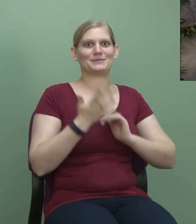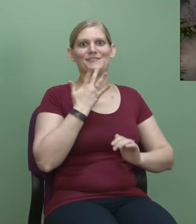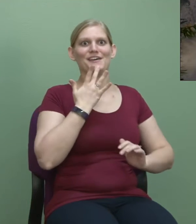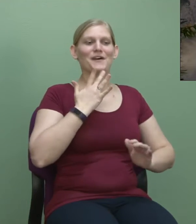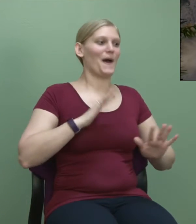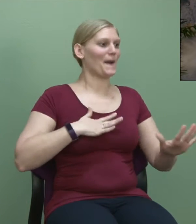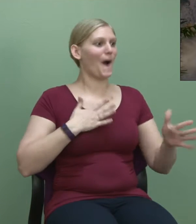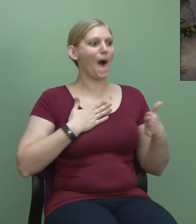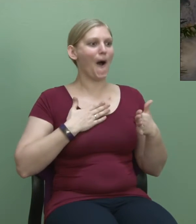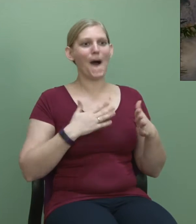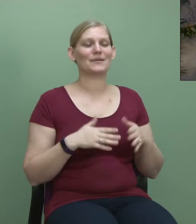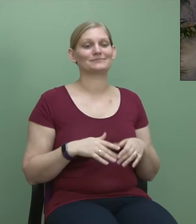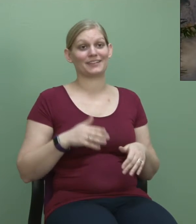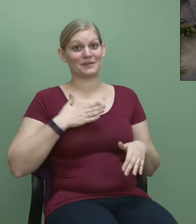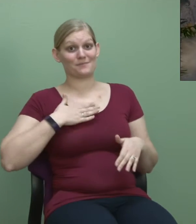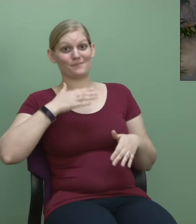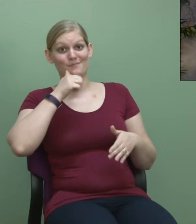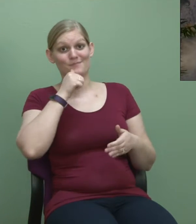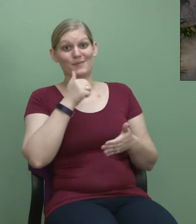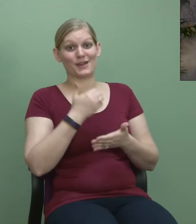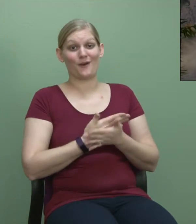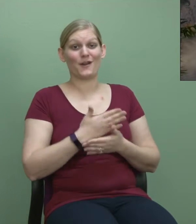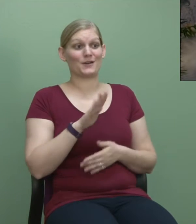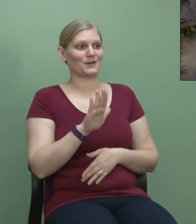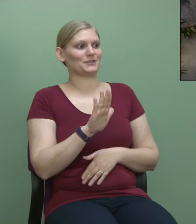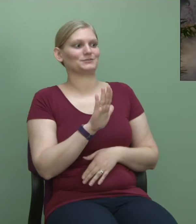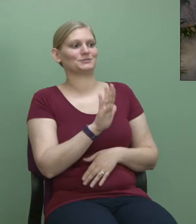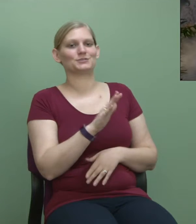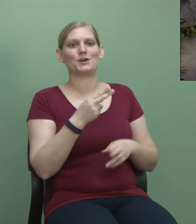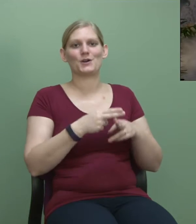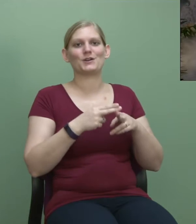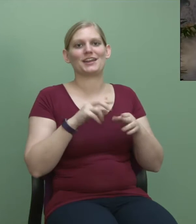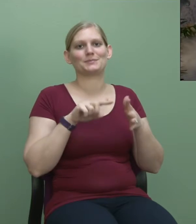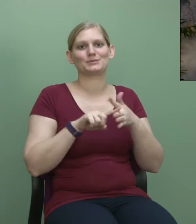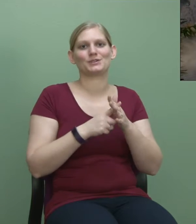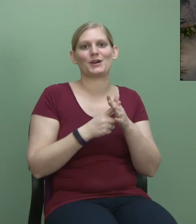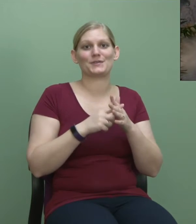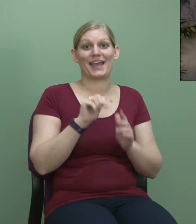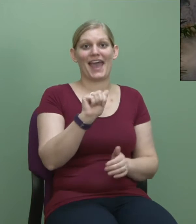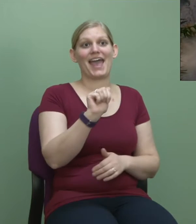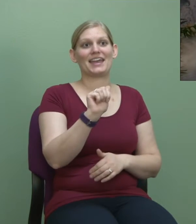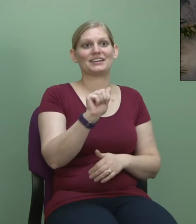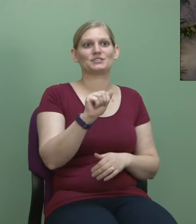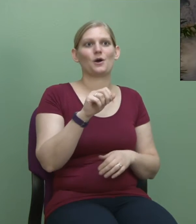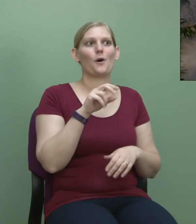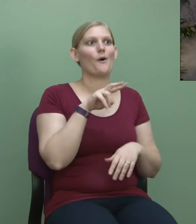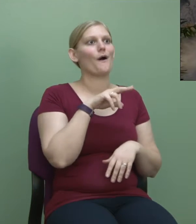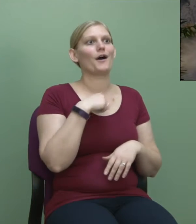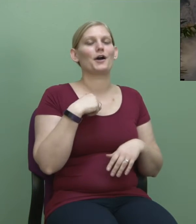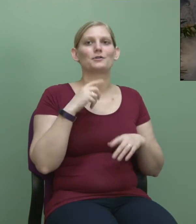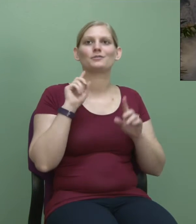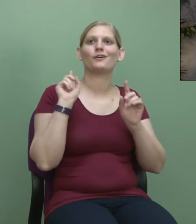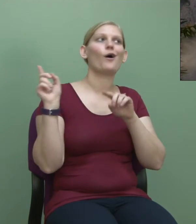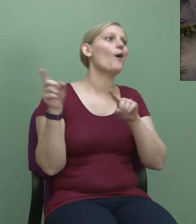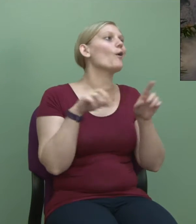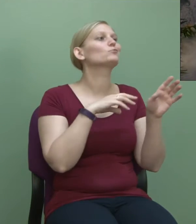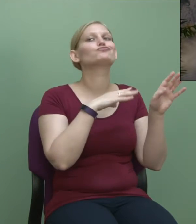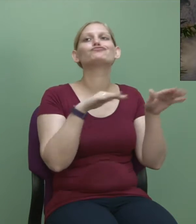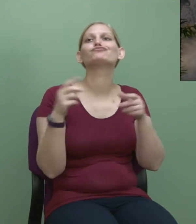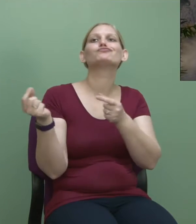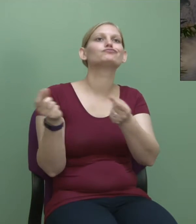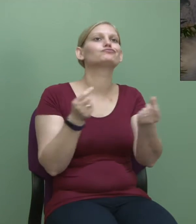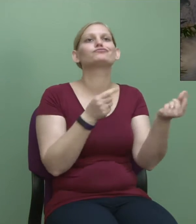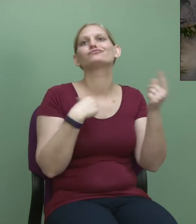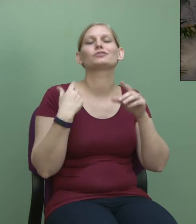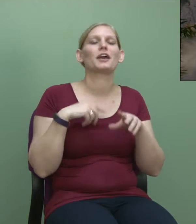daughter's name starts with an A, and she looks for A's everywhere that we go, and will point them out to us. Even if